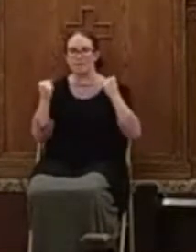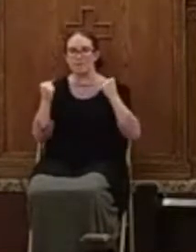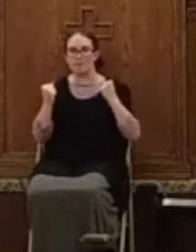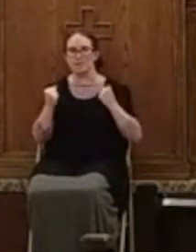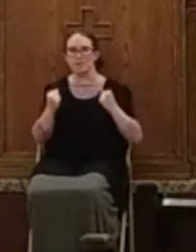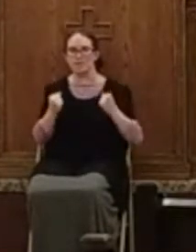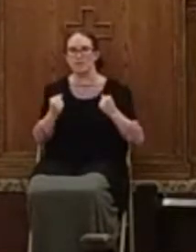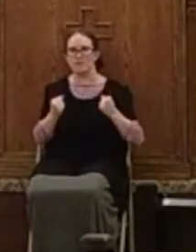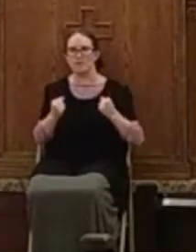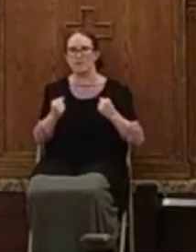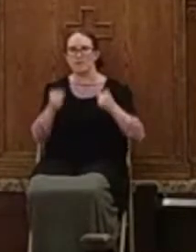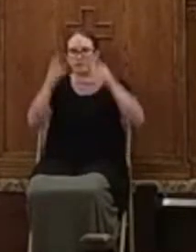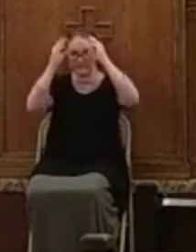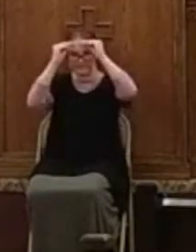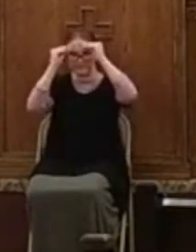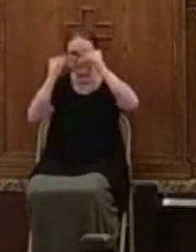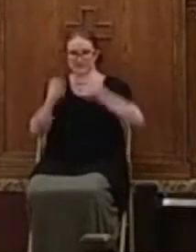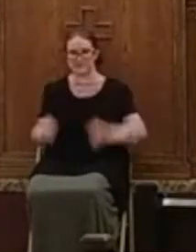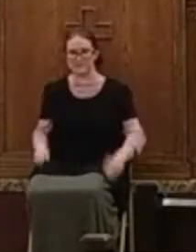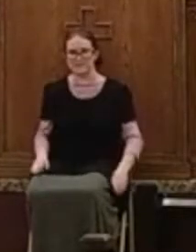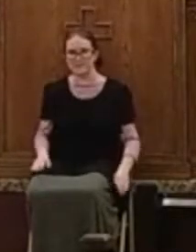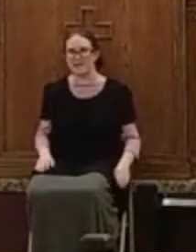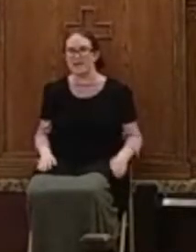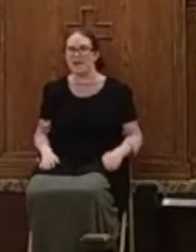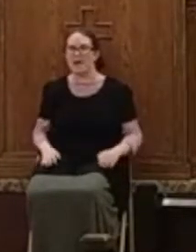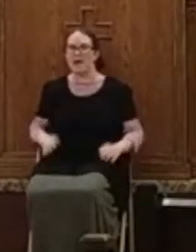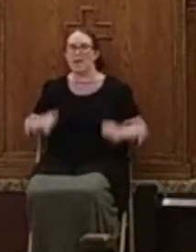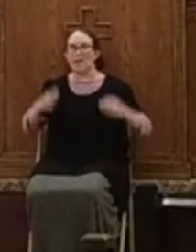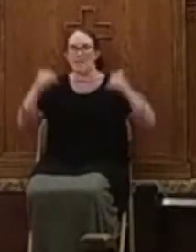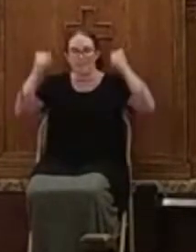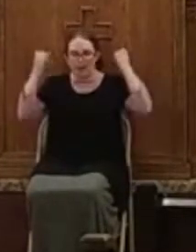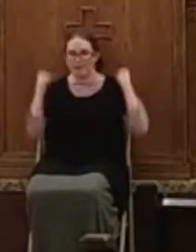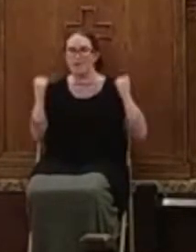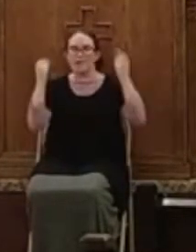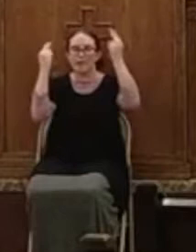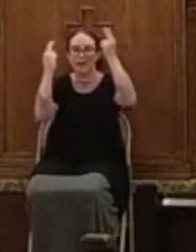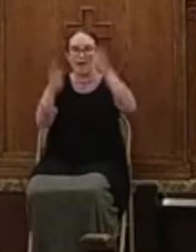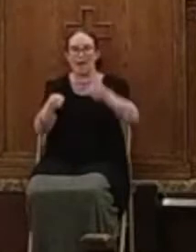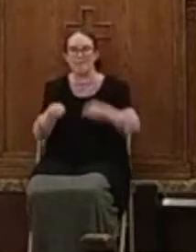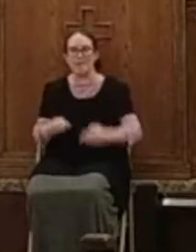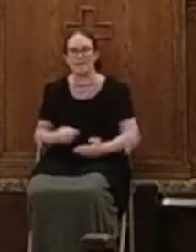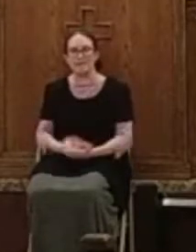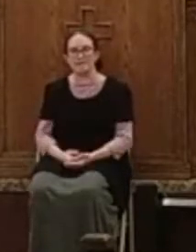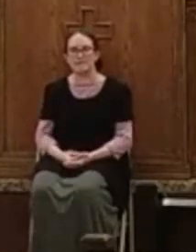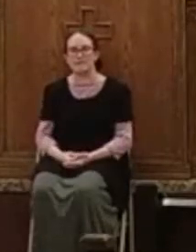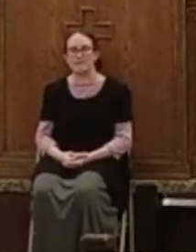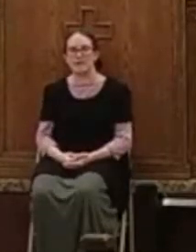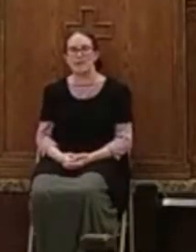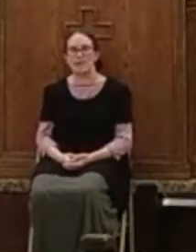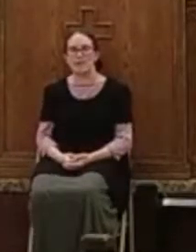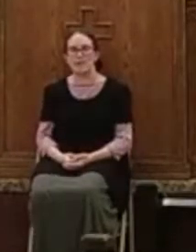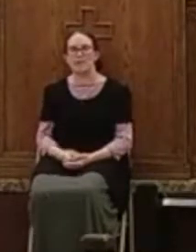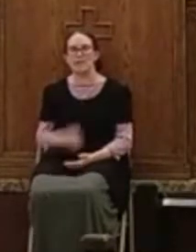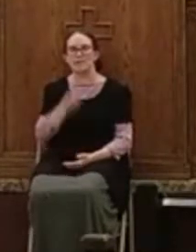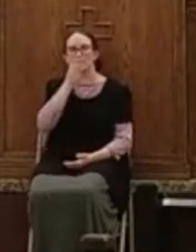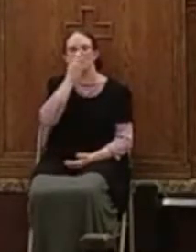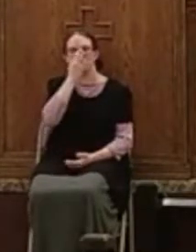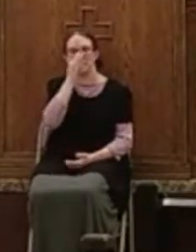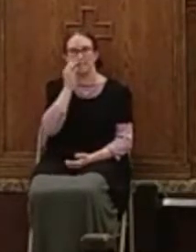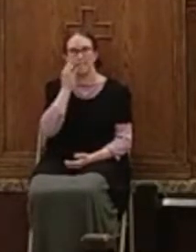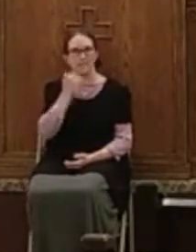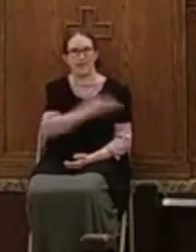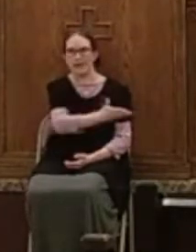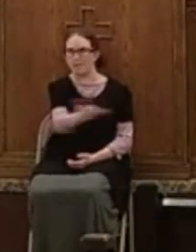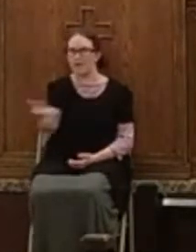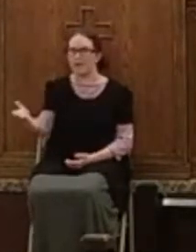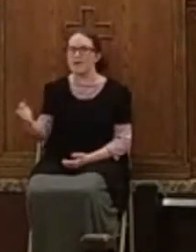I'm going to be teaching. I'm sorry. Amen. Something powerful is about to happen. Amen. Yes, sir. Come on.